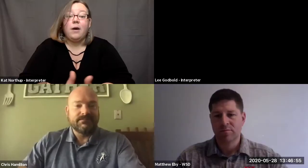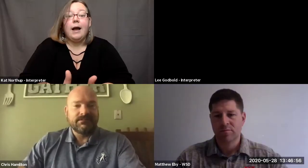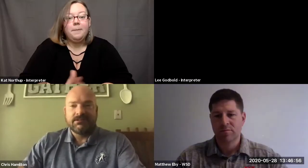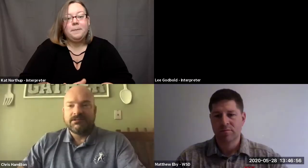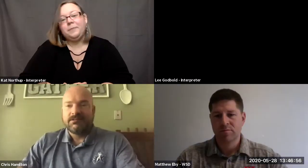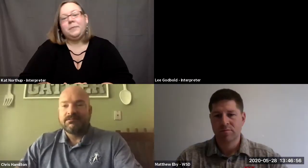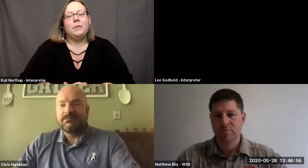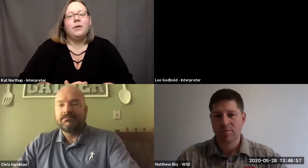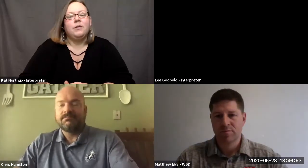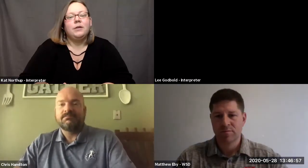FYI.